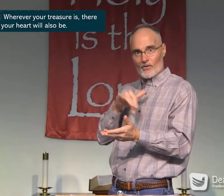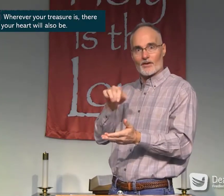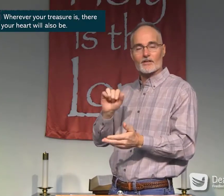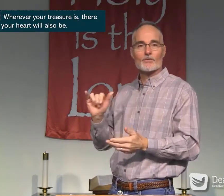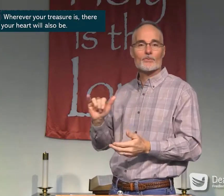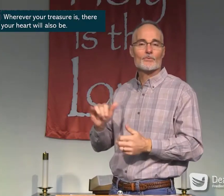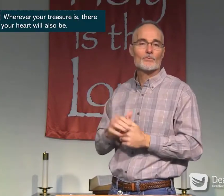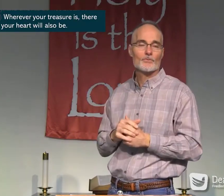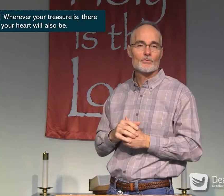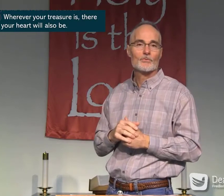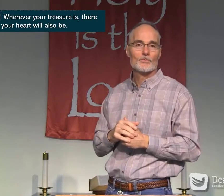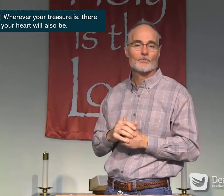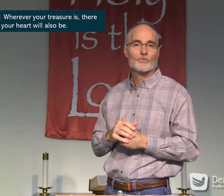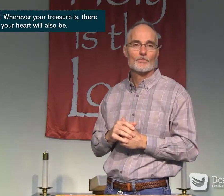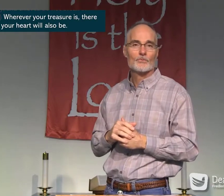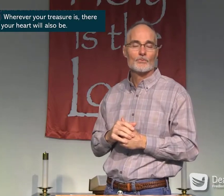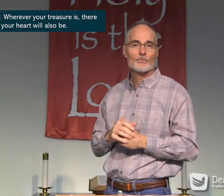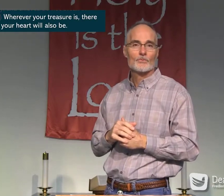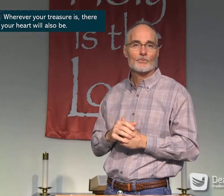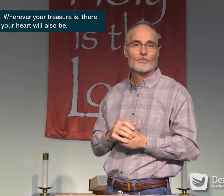there the desires of your heart will also be.